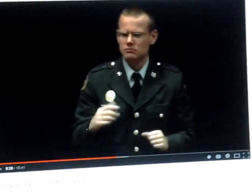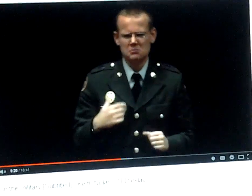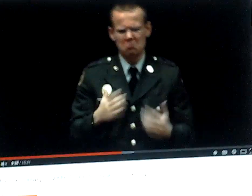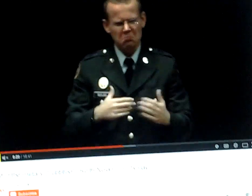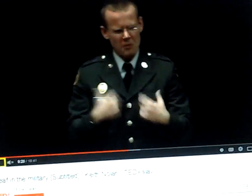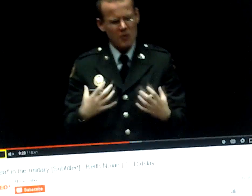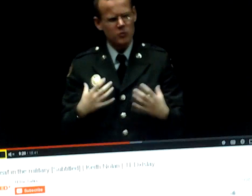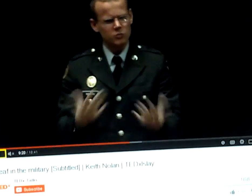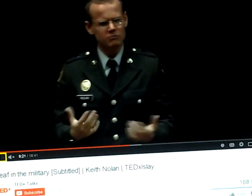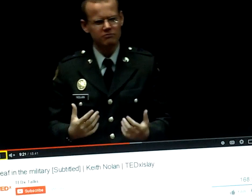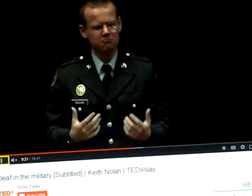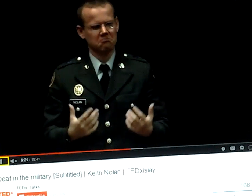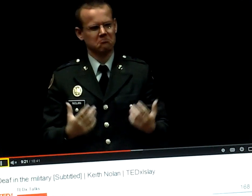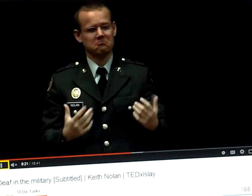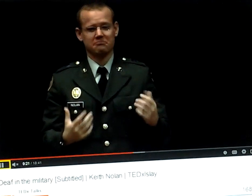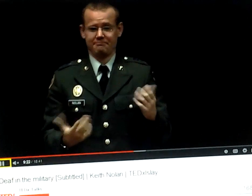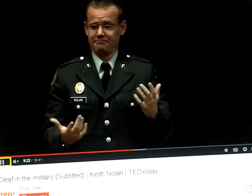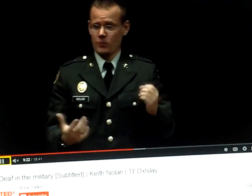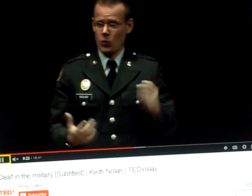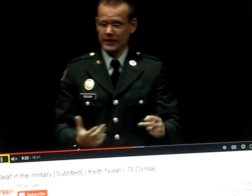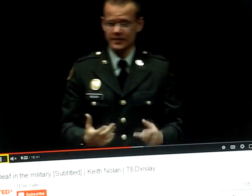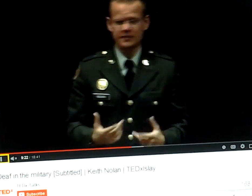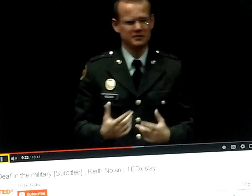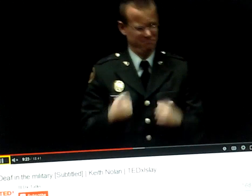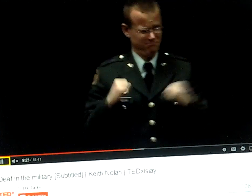Then you take a class.